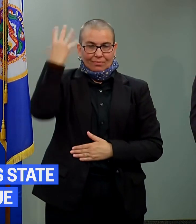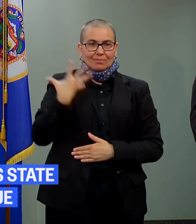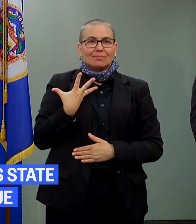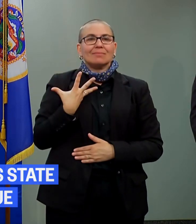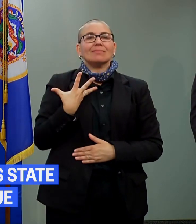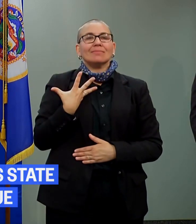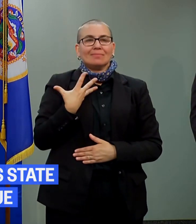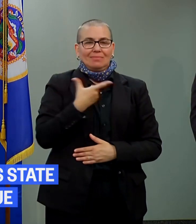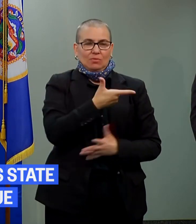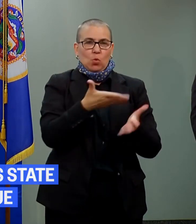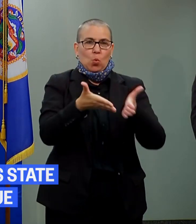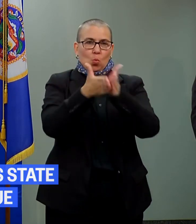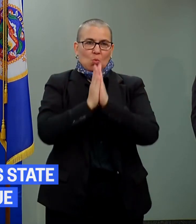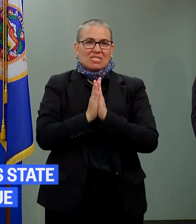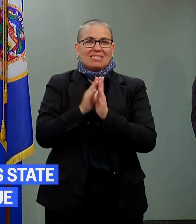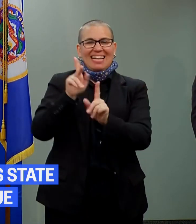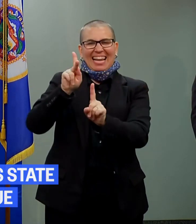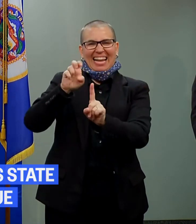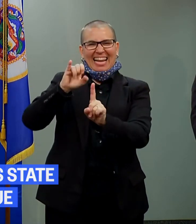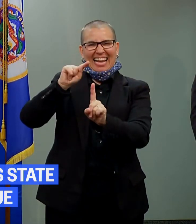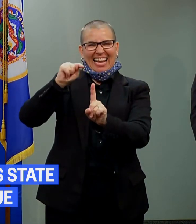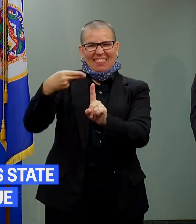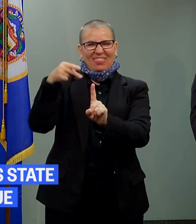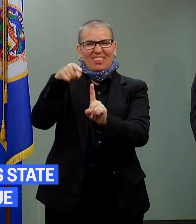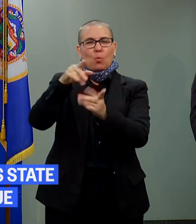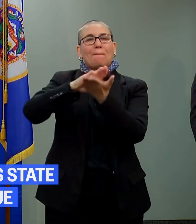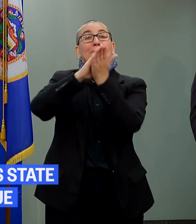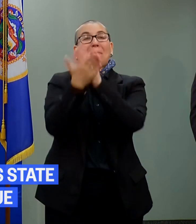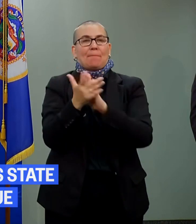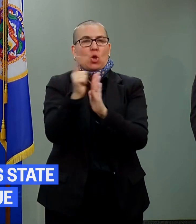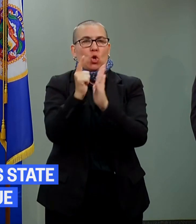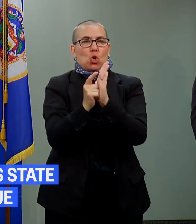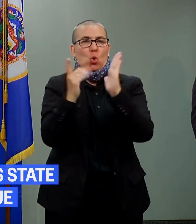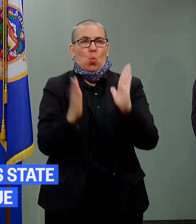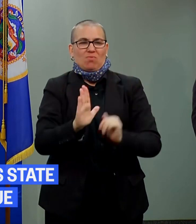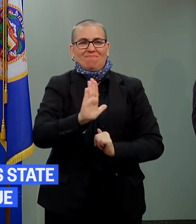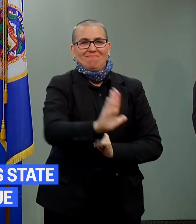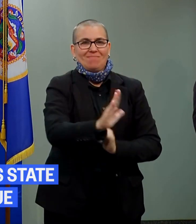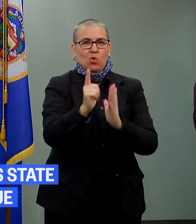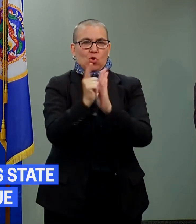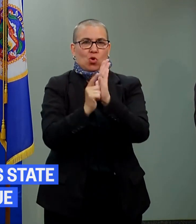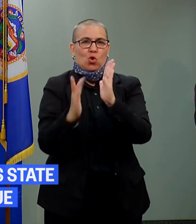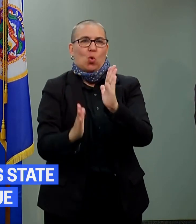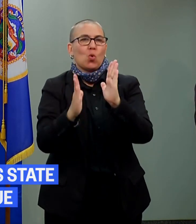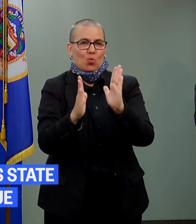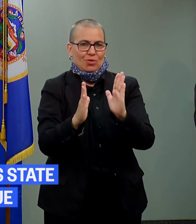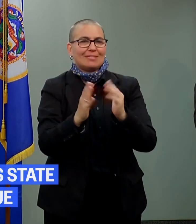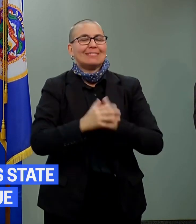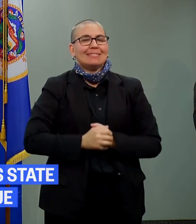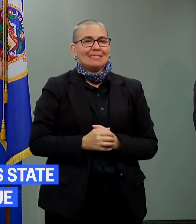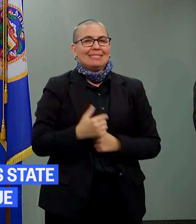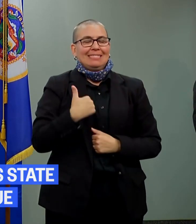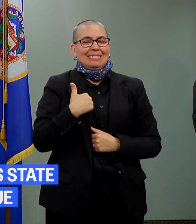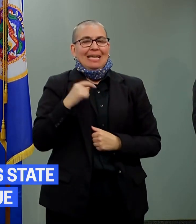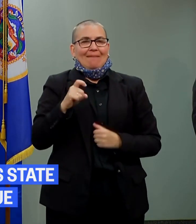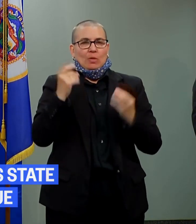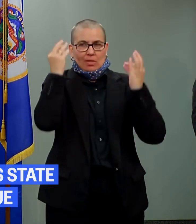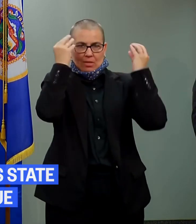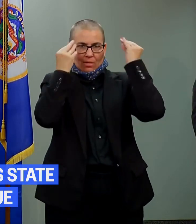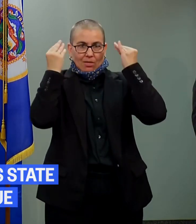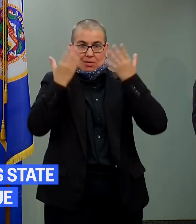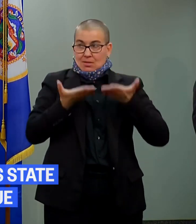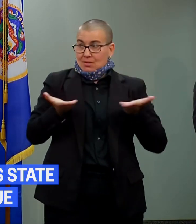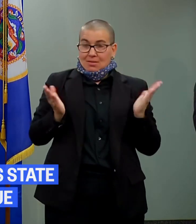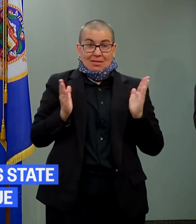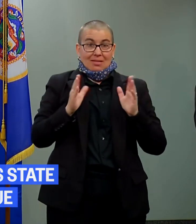to the question that both of you are asking. There's a desire on this. I think it's incumbent upon me, in consultation with these leaders, certainly from the